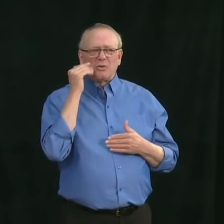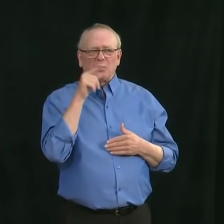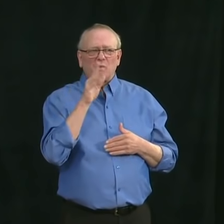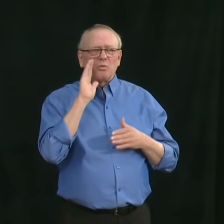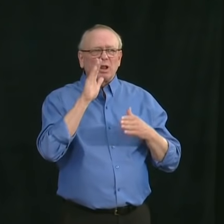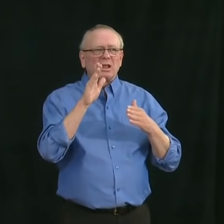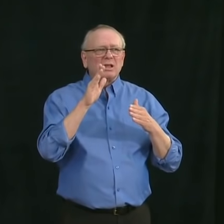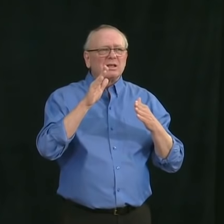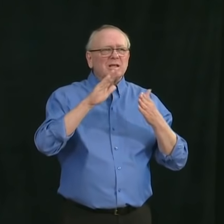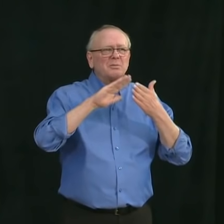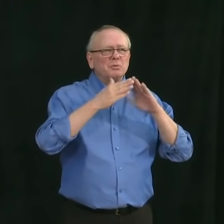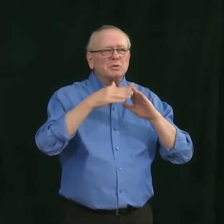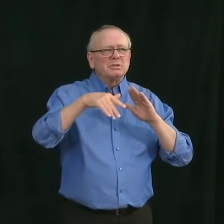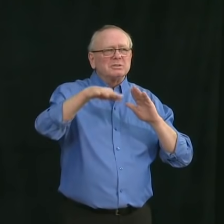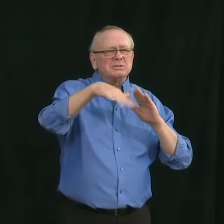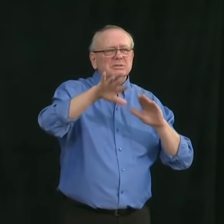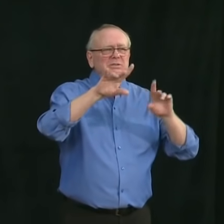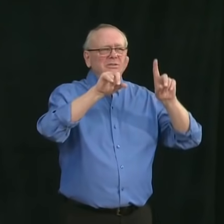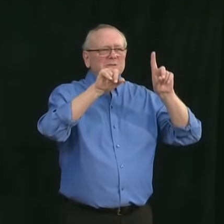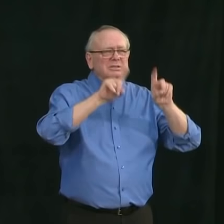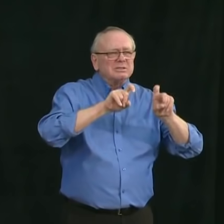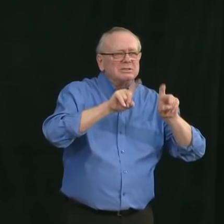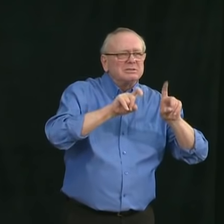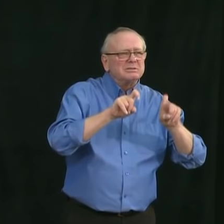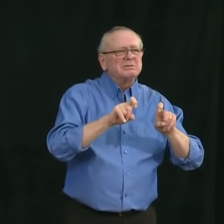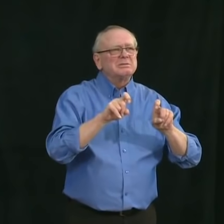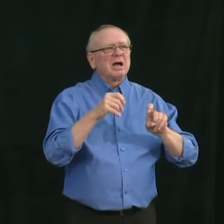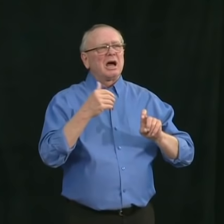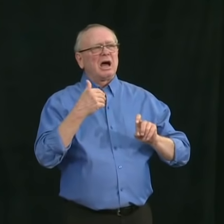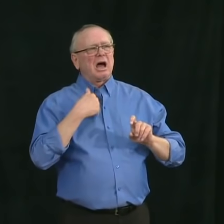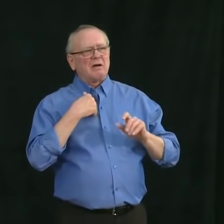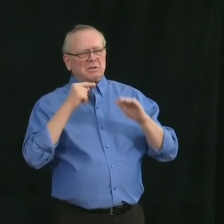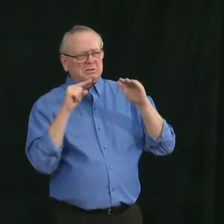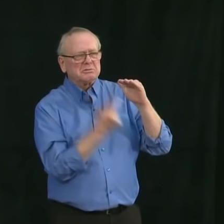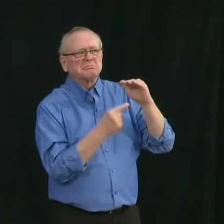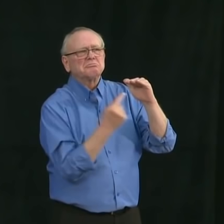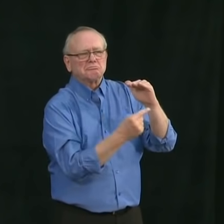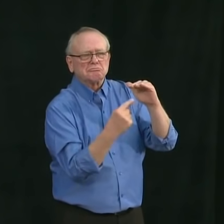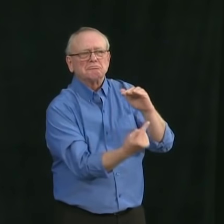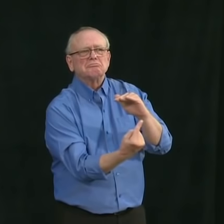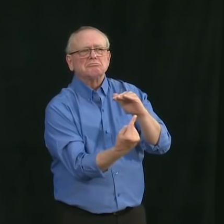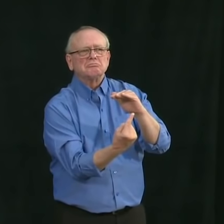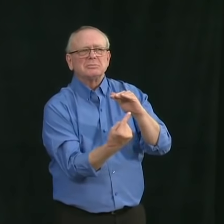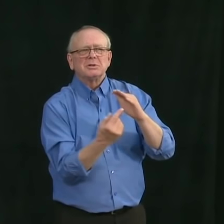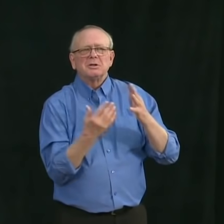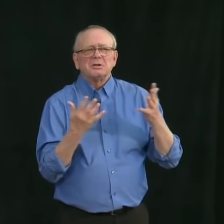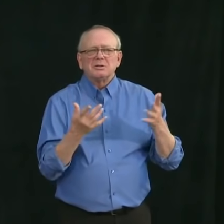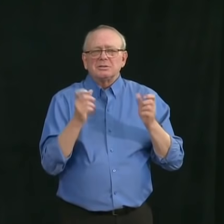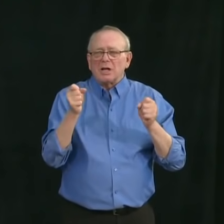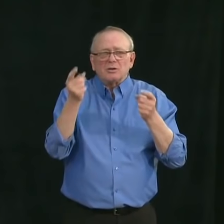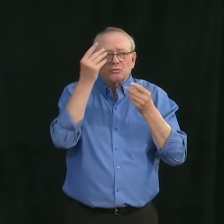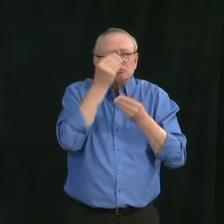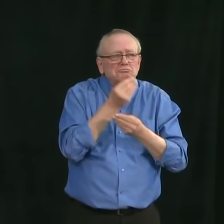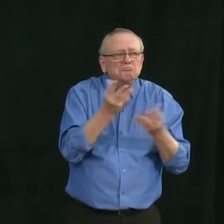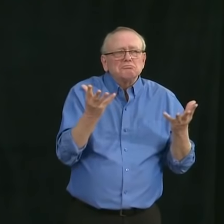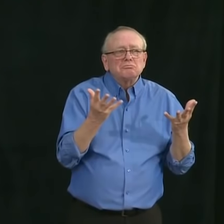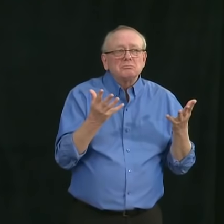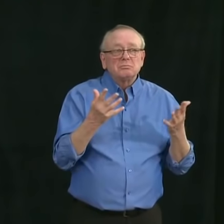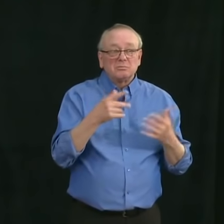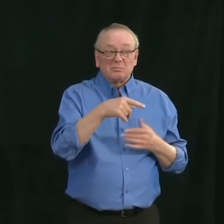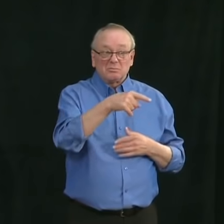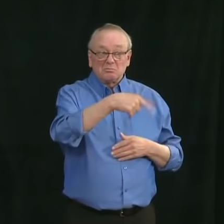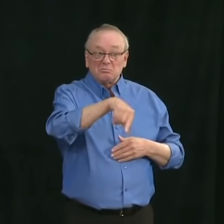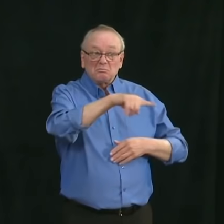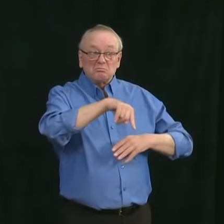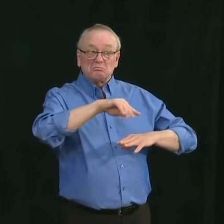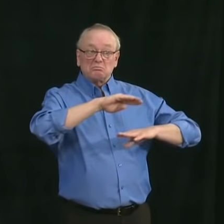isolation facilities set up. Can you talk a little bit about if you feel that's going to be enough to stem the